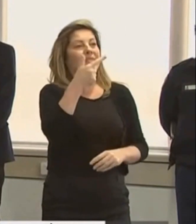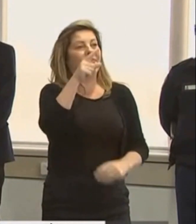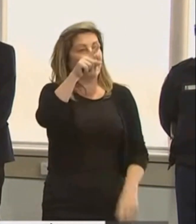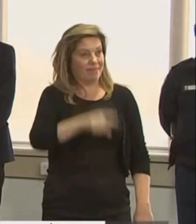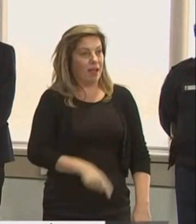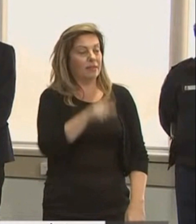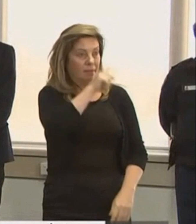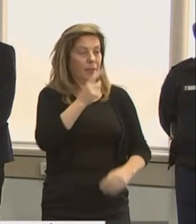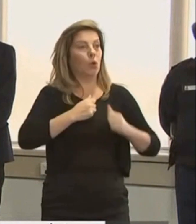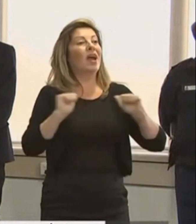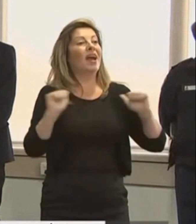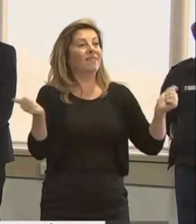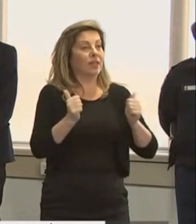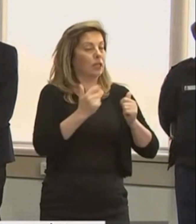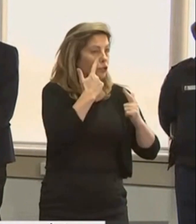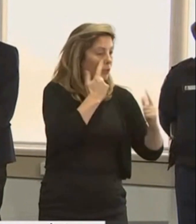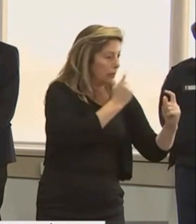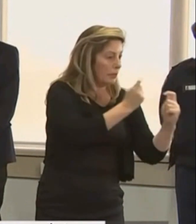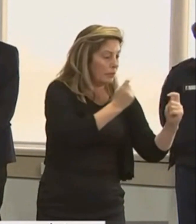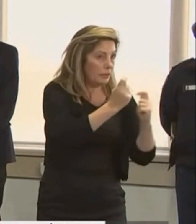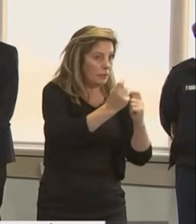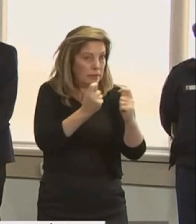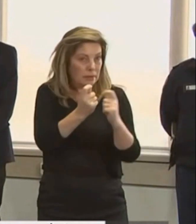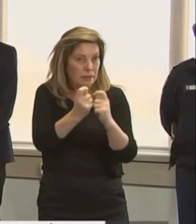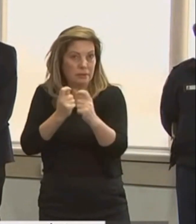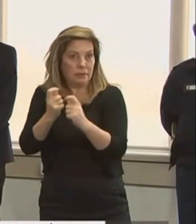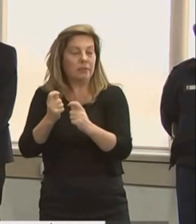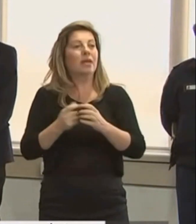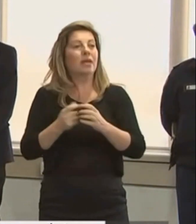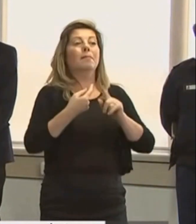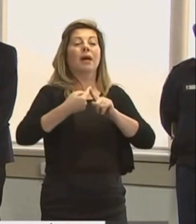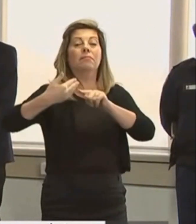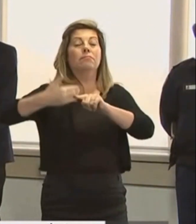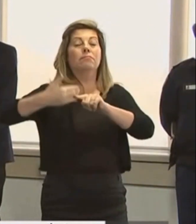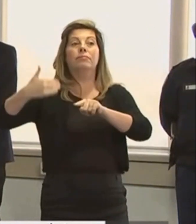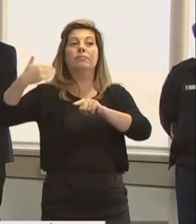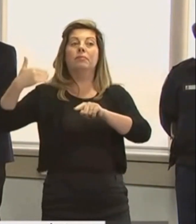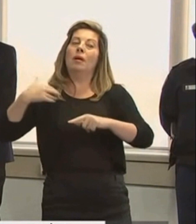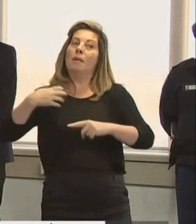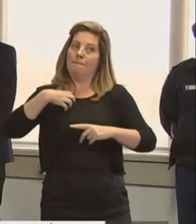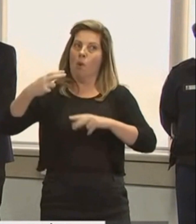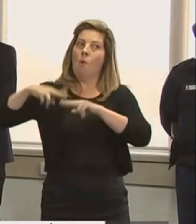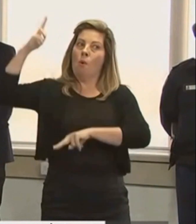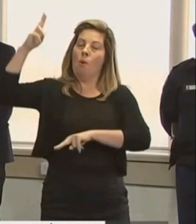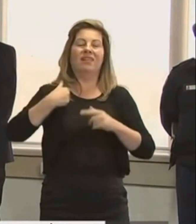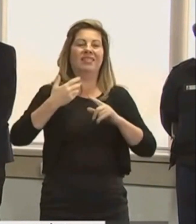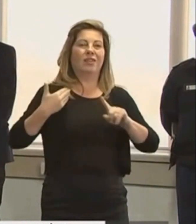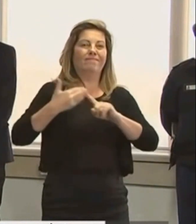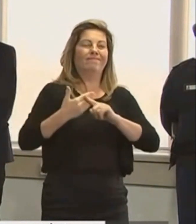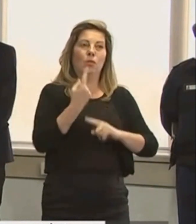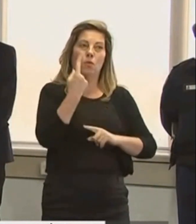had 6,809 tests. It's almost 7,000, but that compared to the previous 24 hours